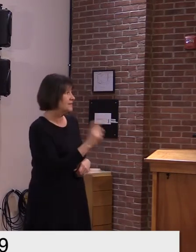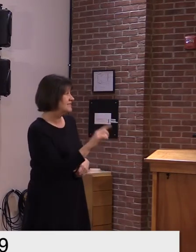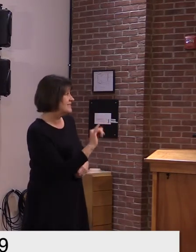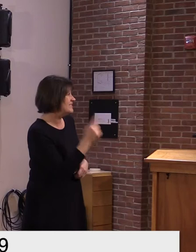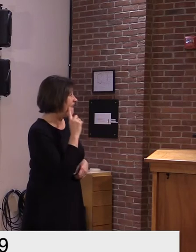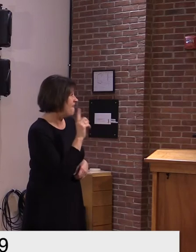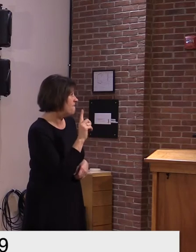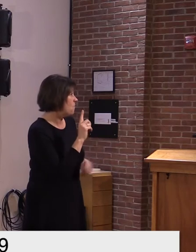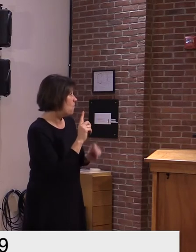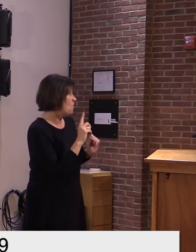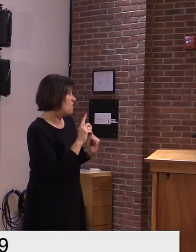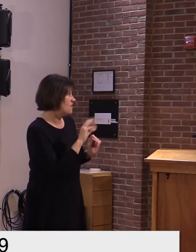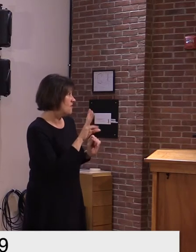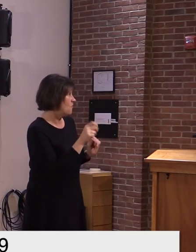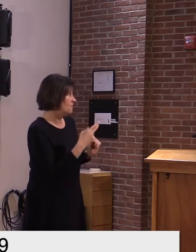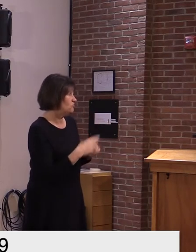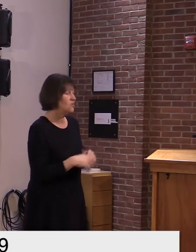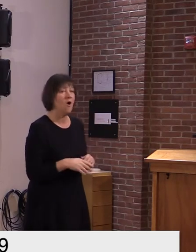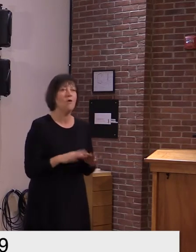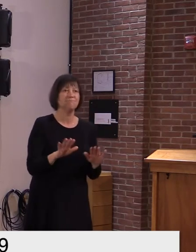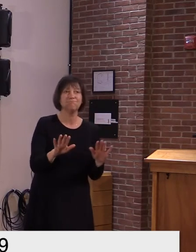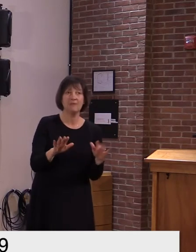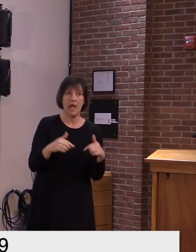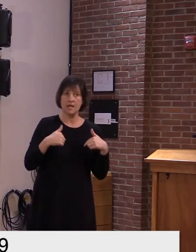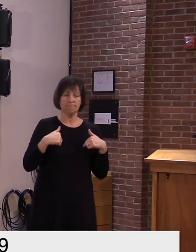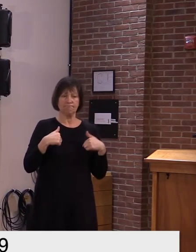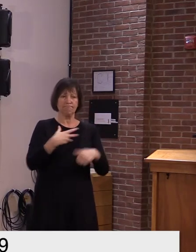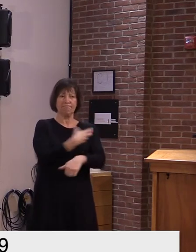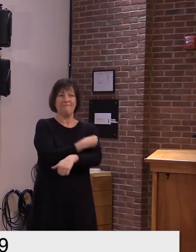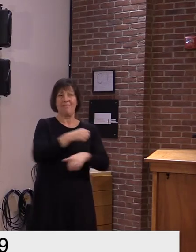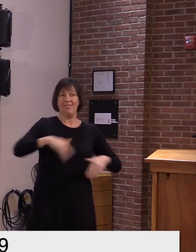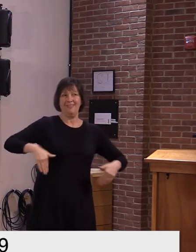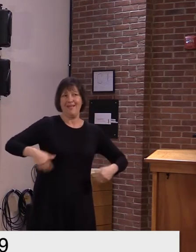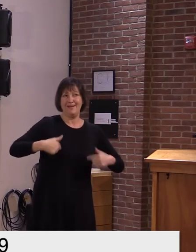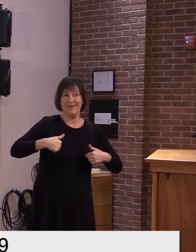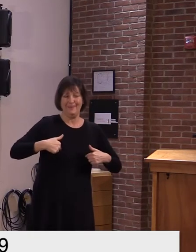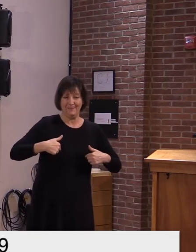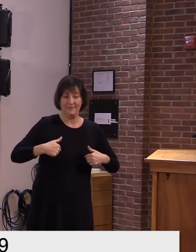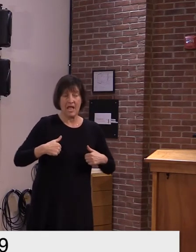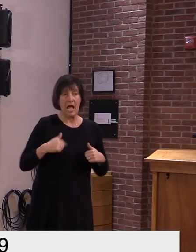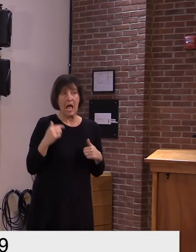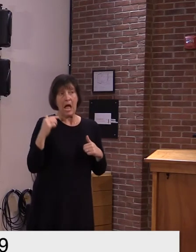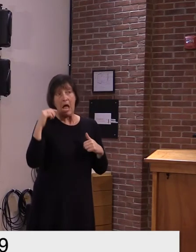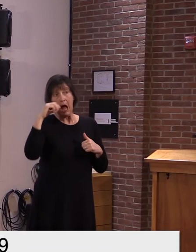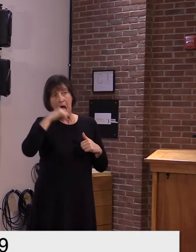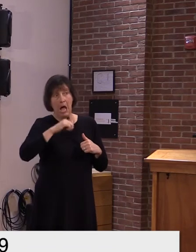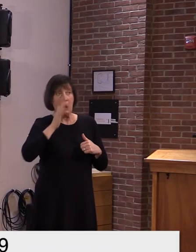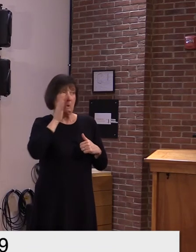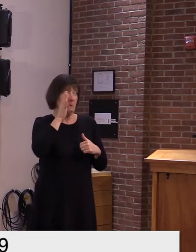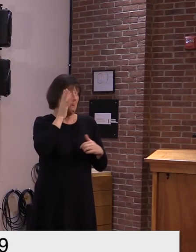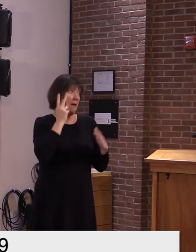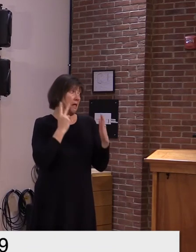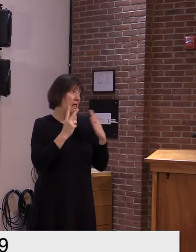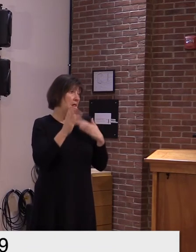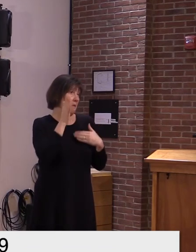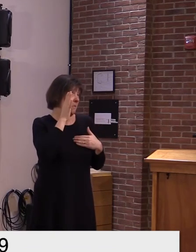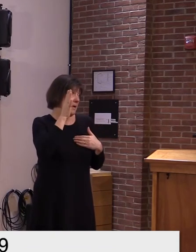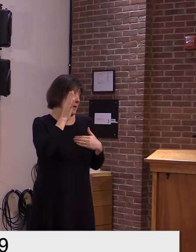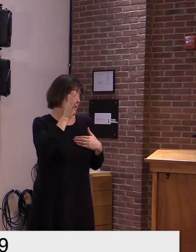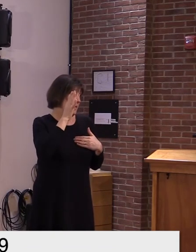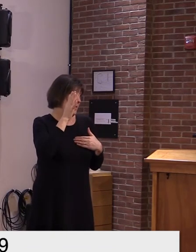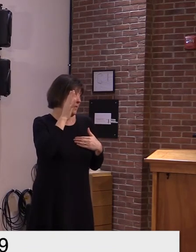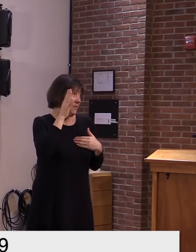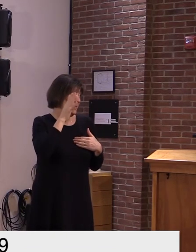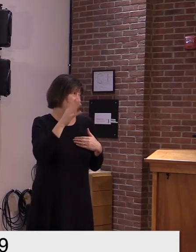Good question for Representative. Thank you for that. I have not been vaccinated. I expect that I will be getting vaccinated at the